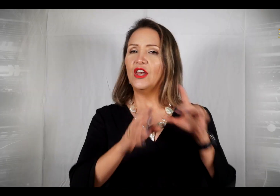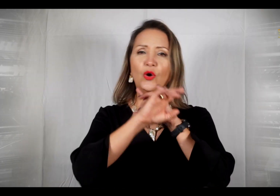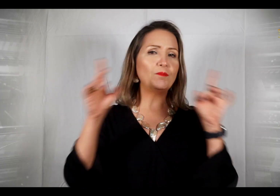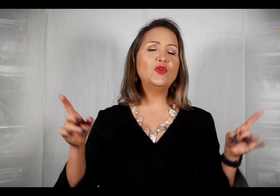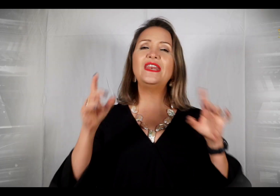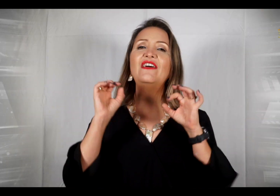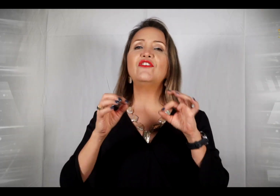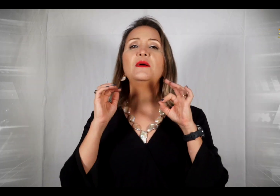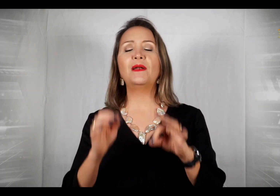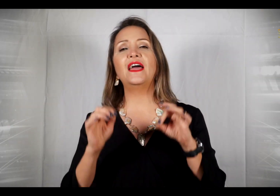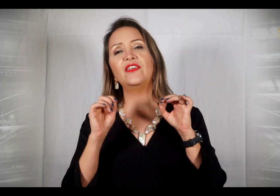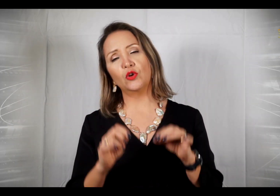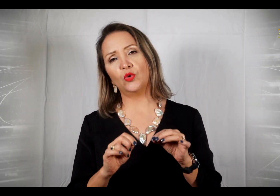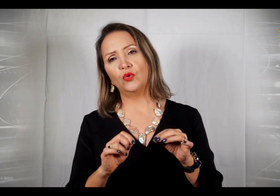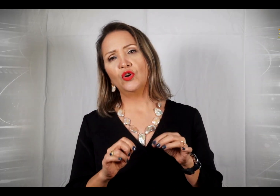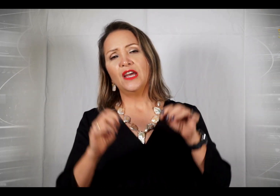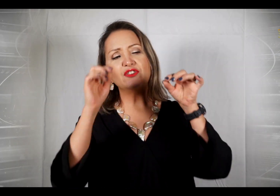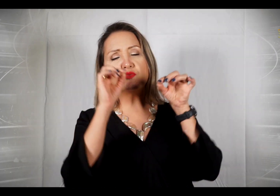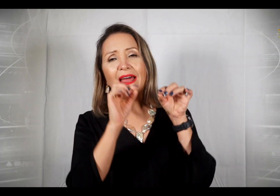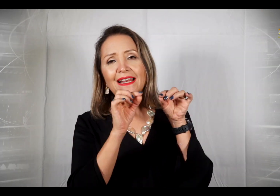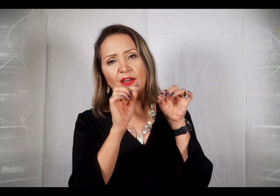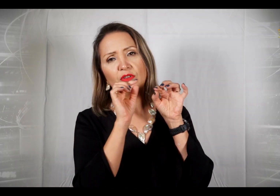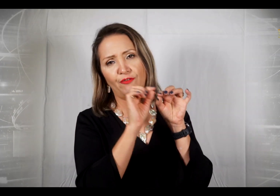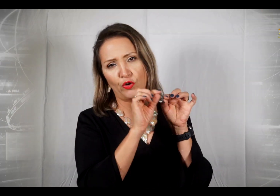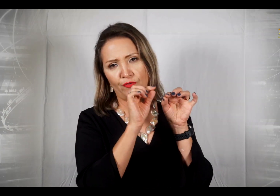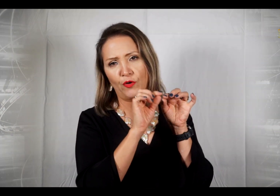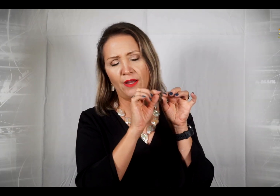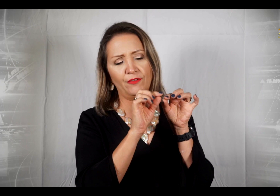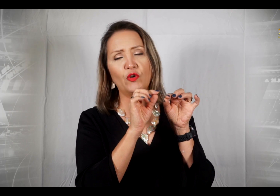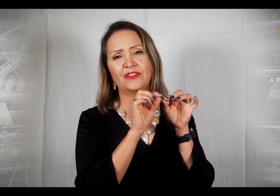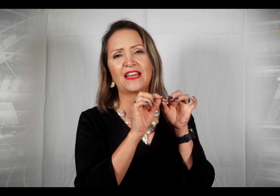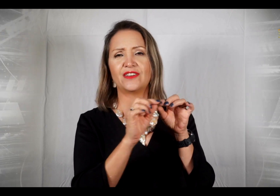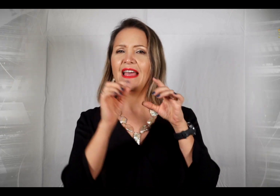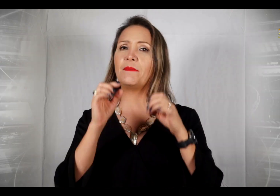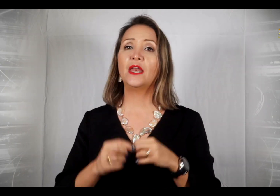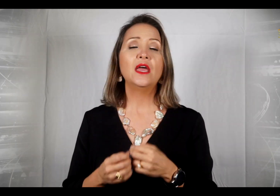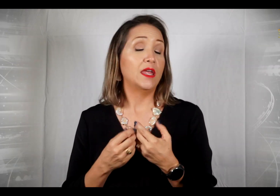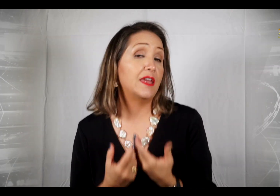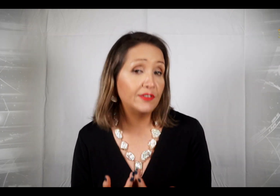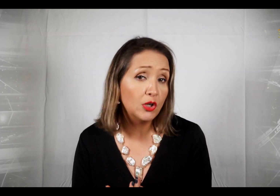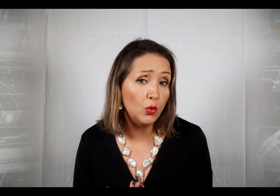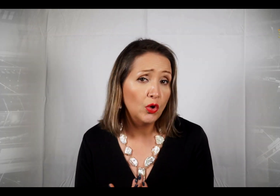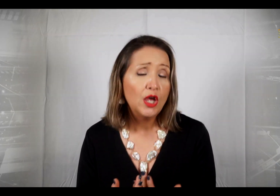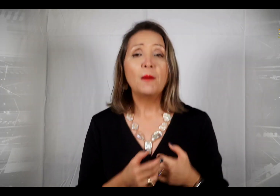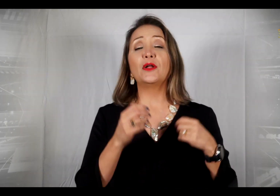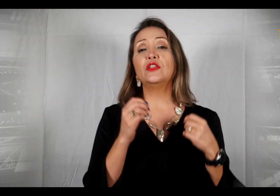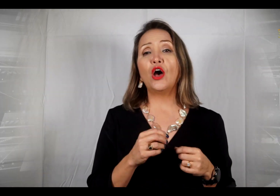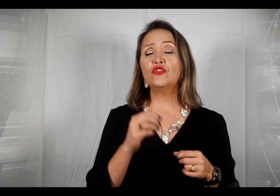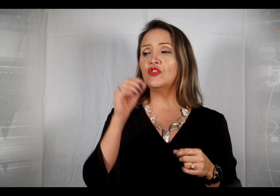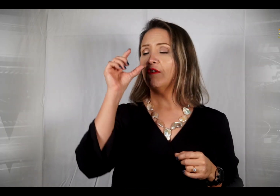No, you never apply the glue directly on the false lashes. I mean, yes, the glue, but not